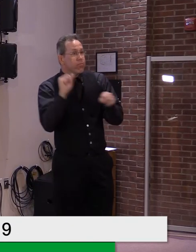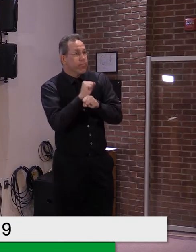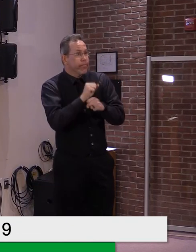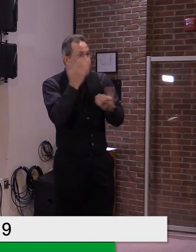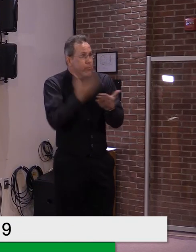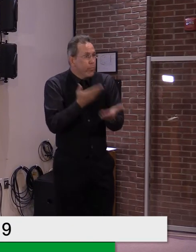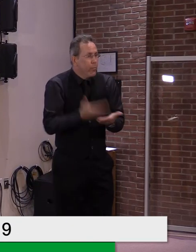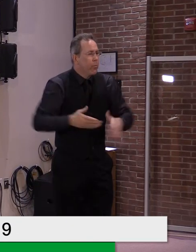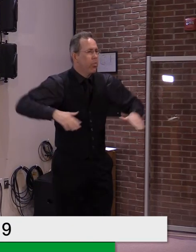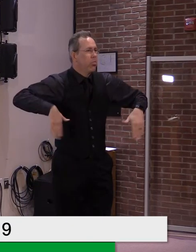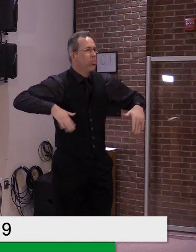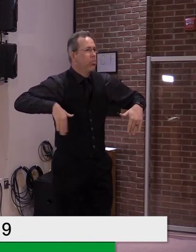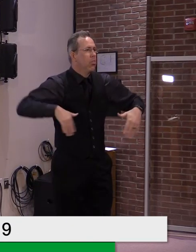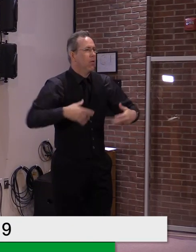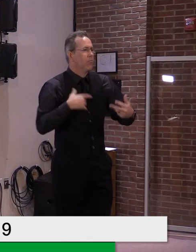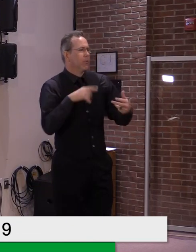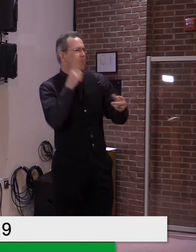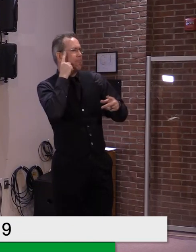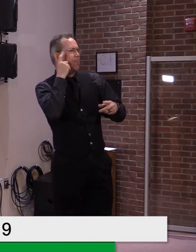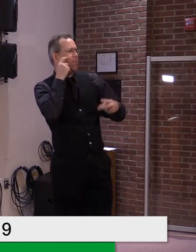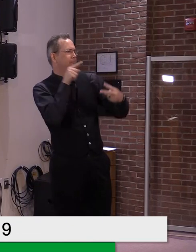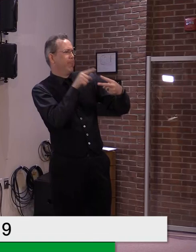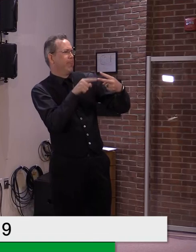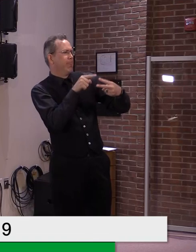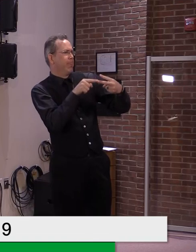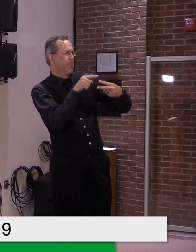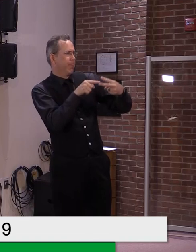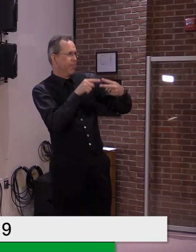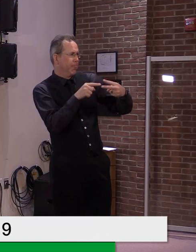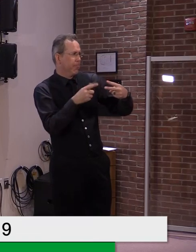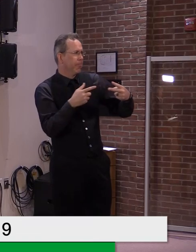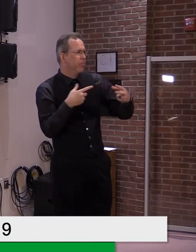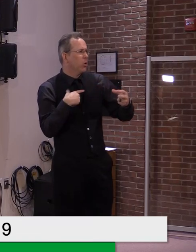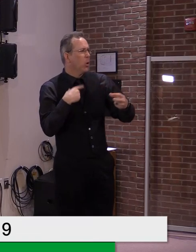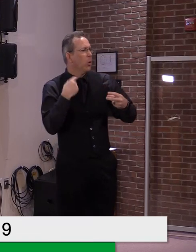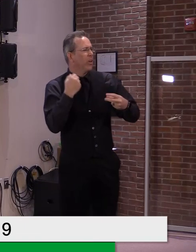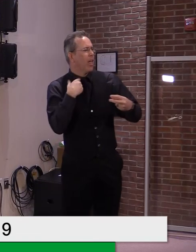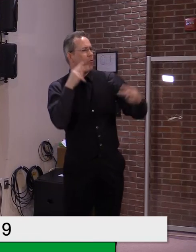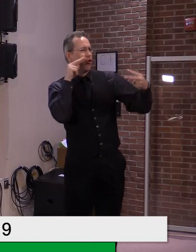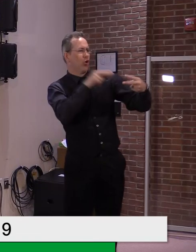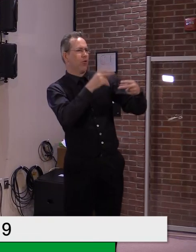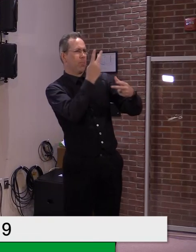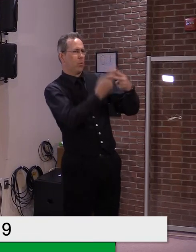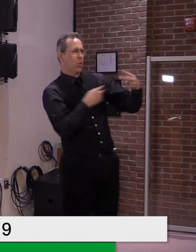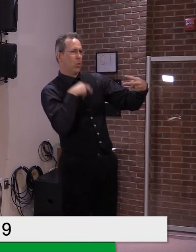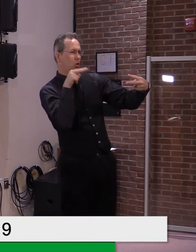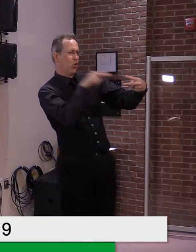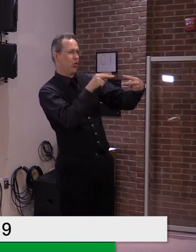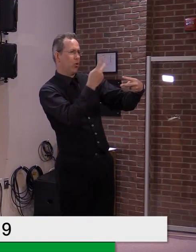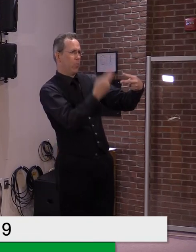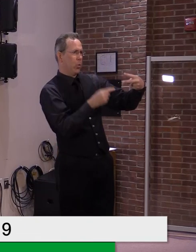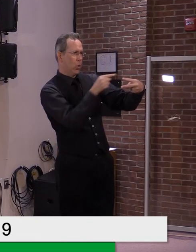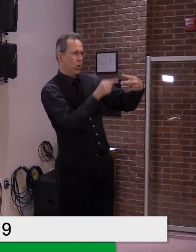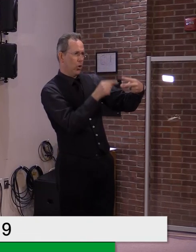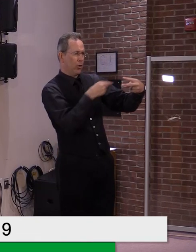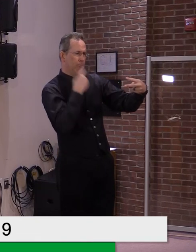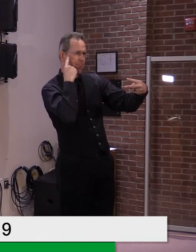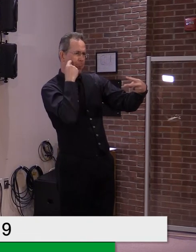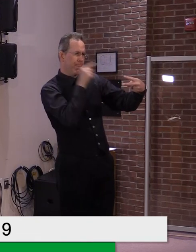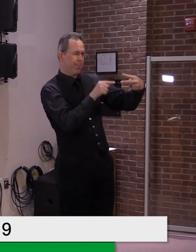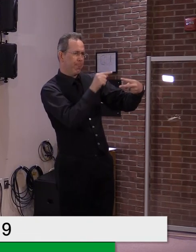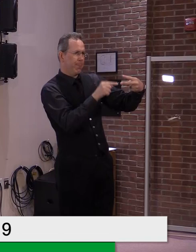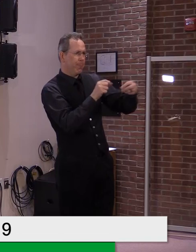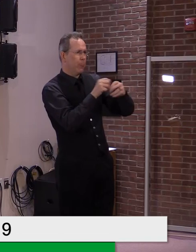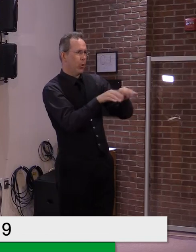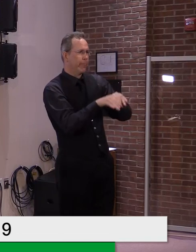I was being honest in terms of what we were looking at in various avenues, and I'll continue to be that